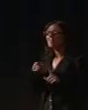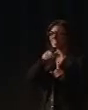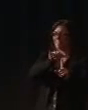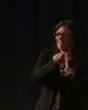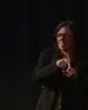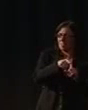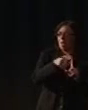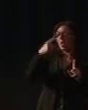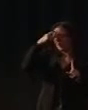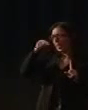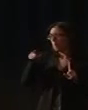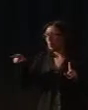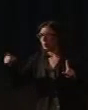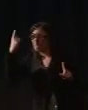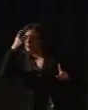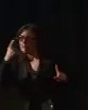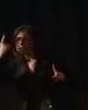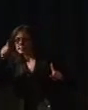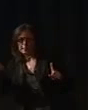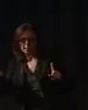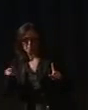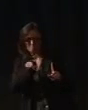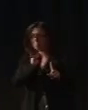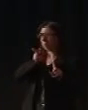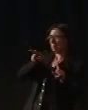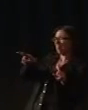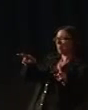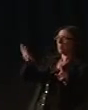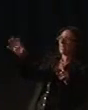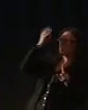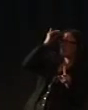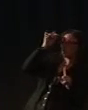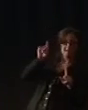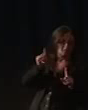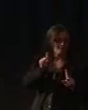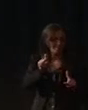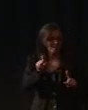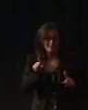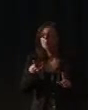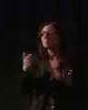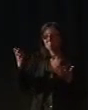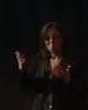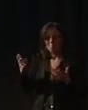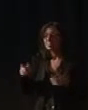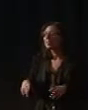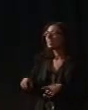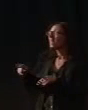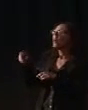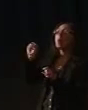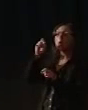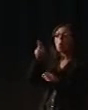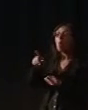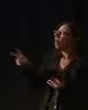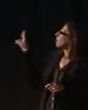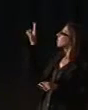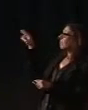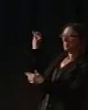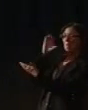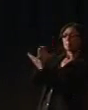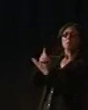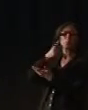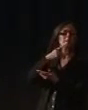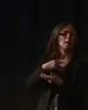tell me a story about this simple scene. You all can do that. There is no machine that can do that